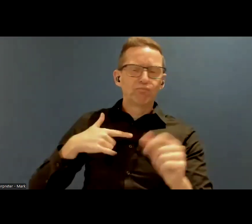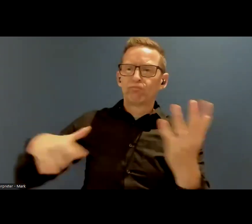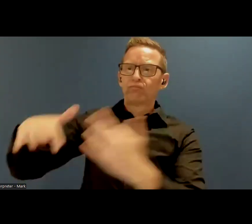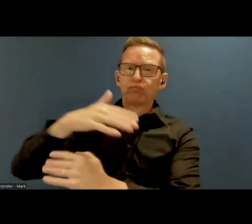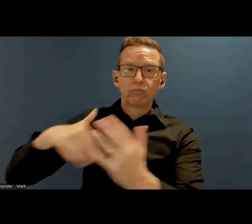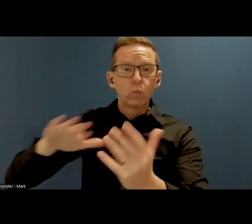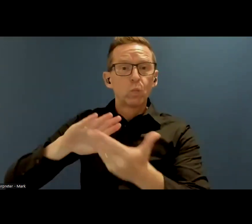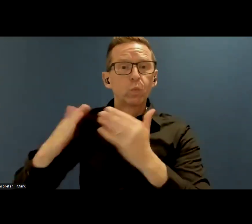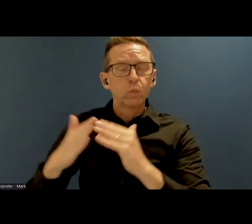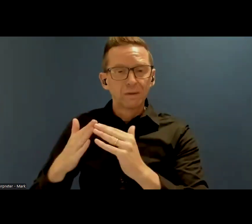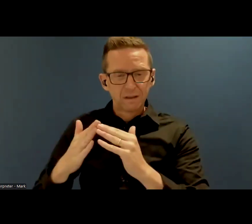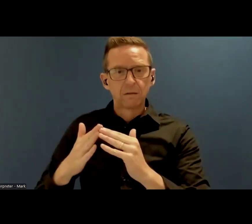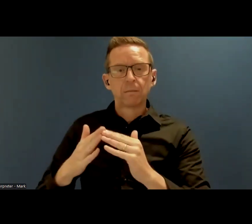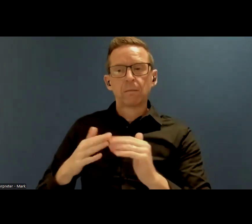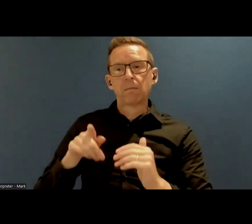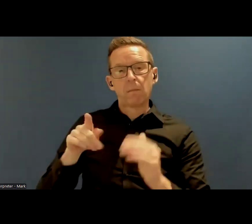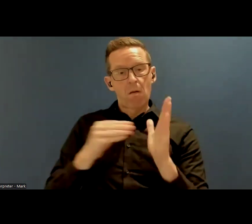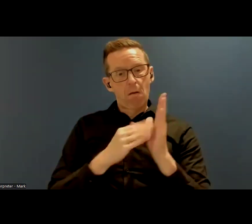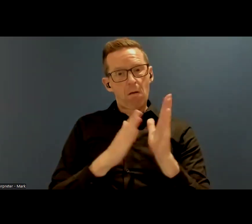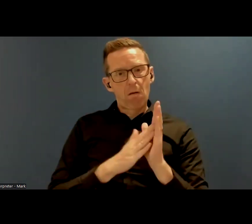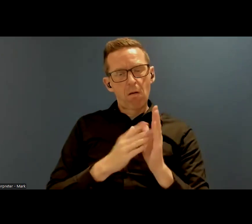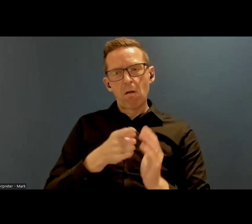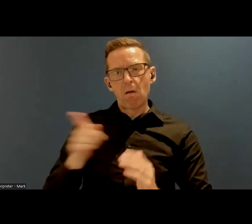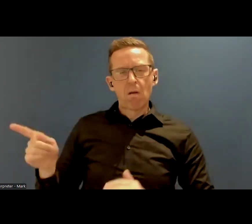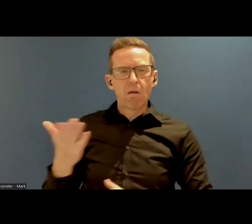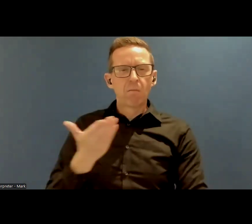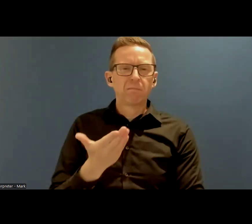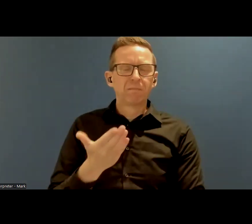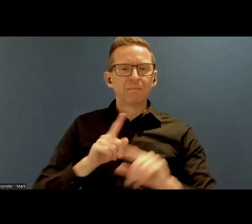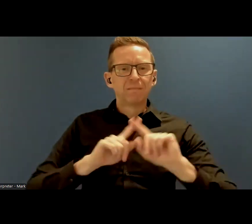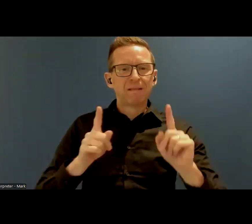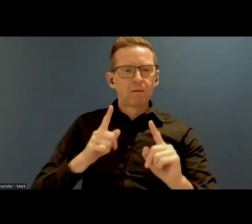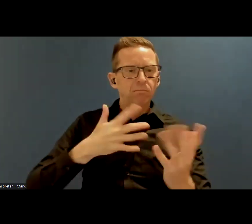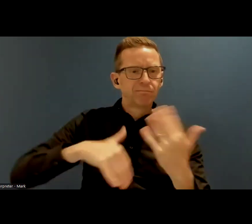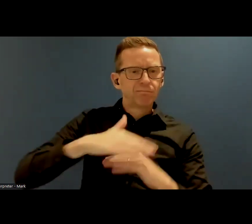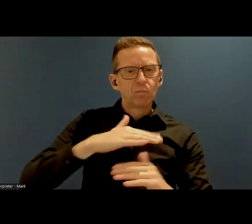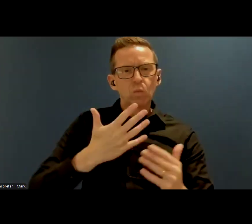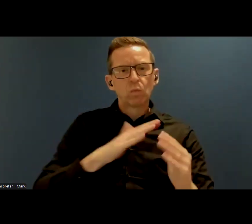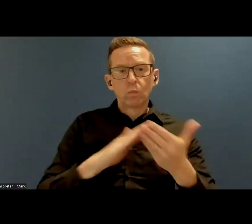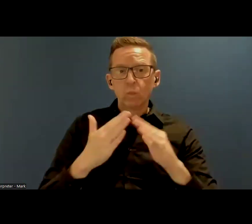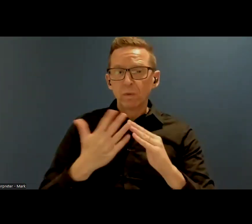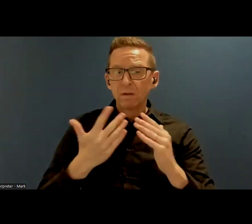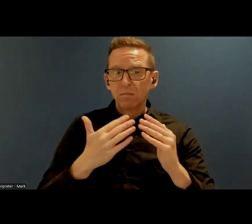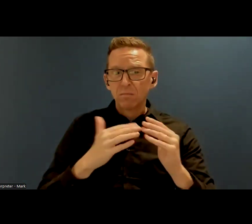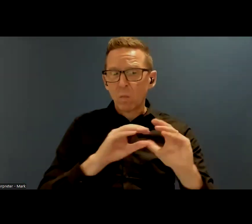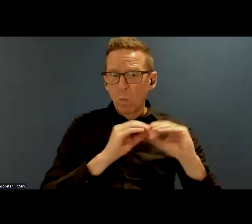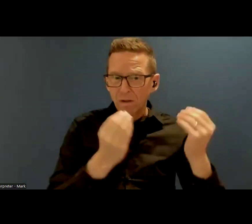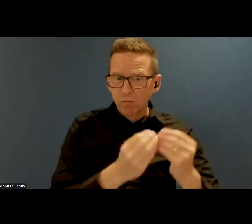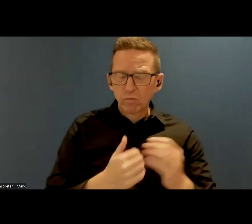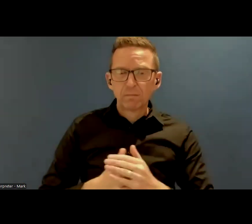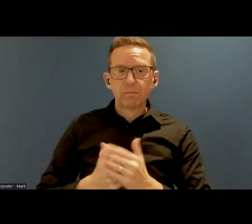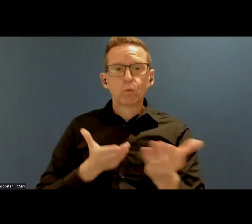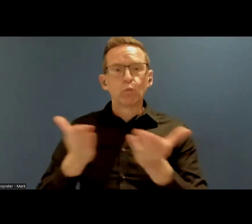being implemented by civil society organizations, service providers, or even organizations of persons